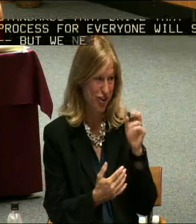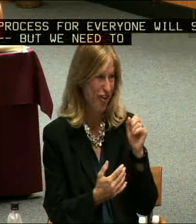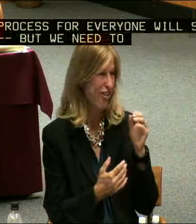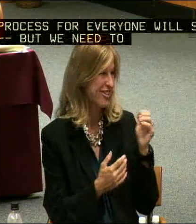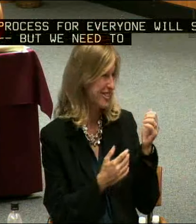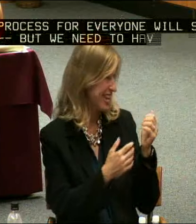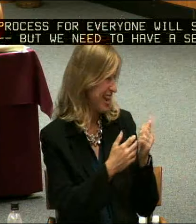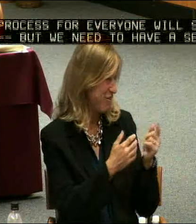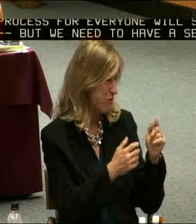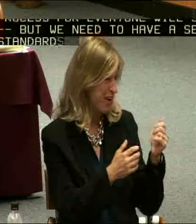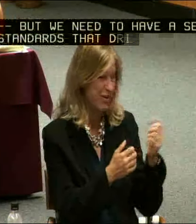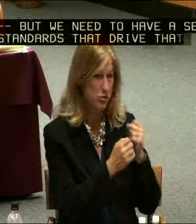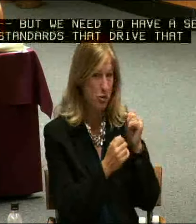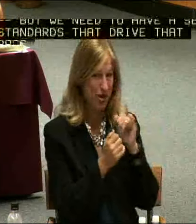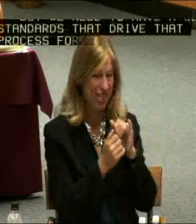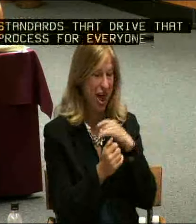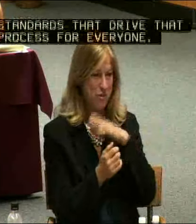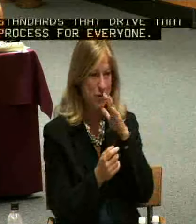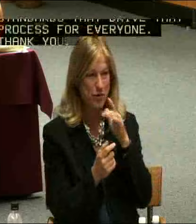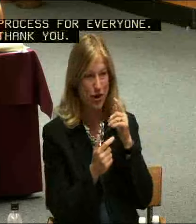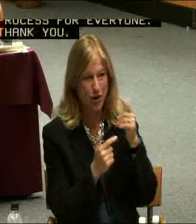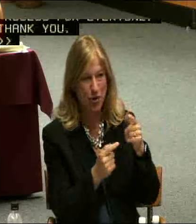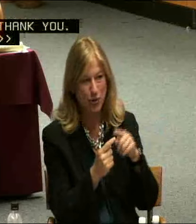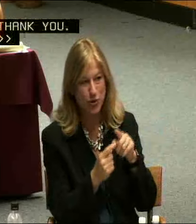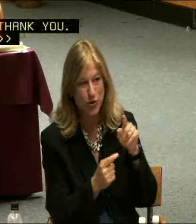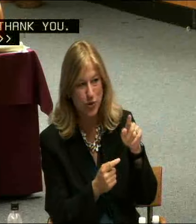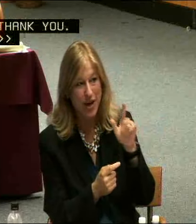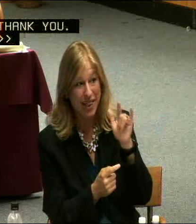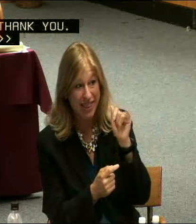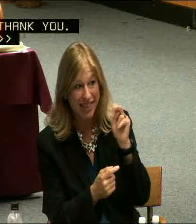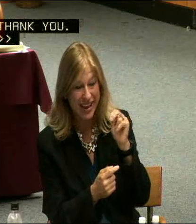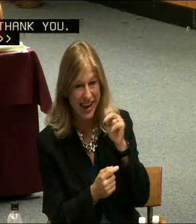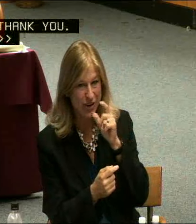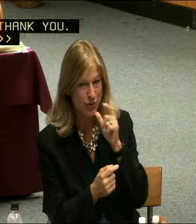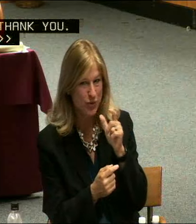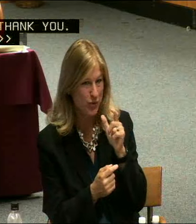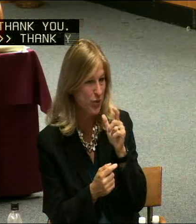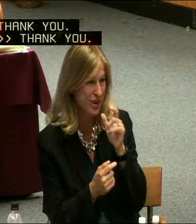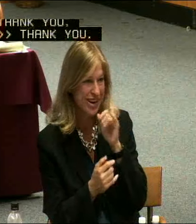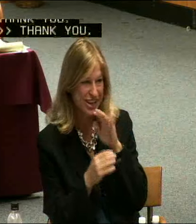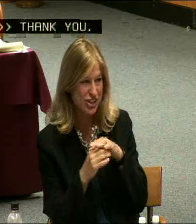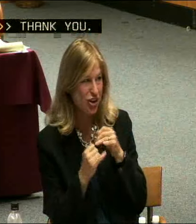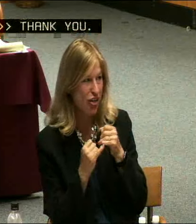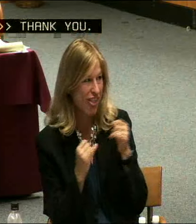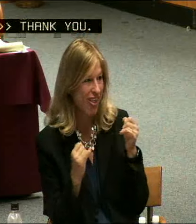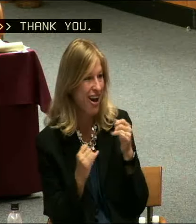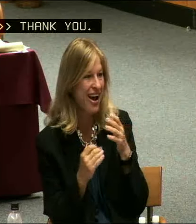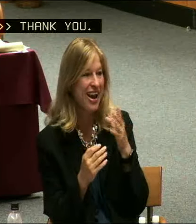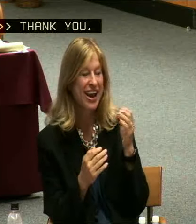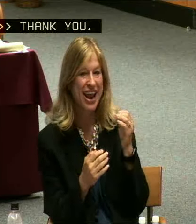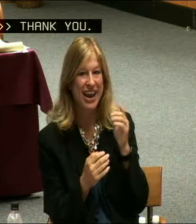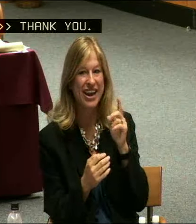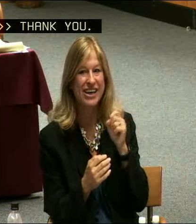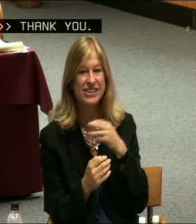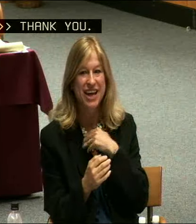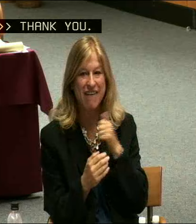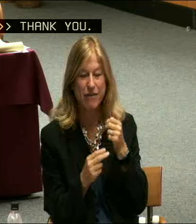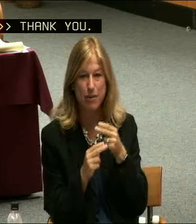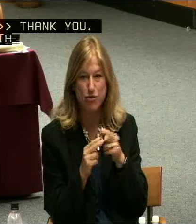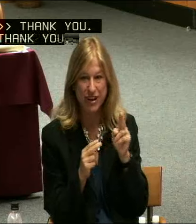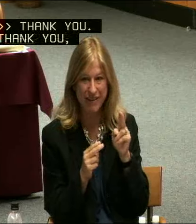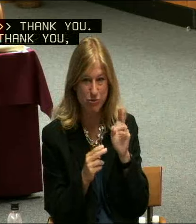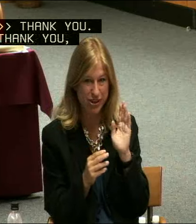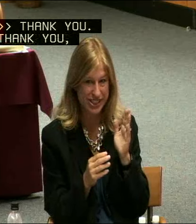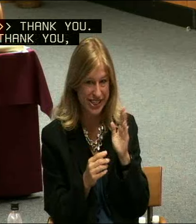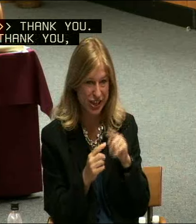Thank you. Thank you, everyone, for your comments. Now we would like to move to Lillian, who is on the line,